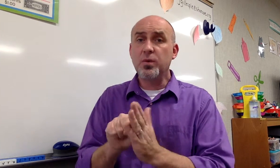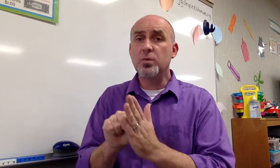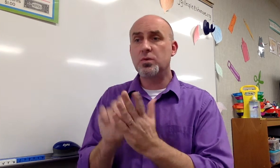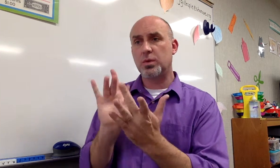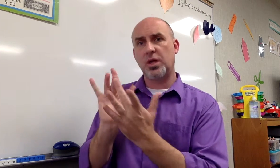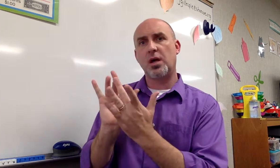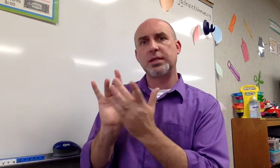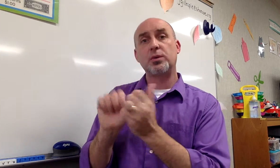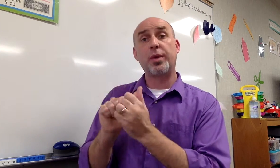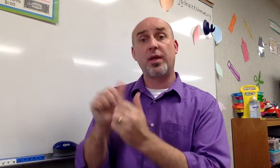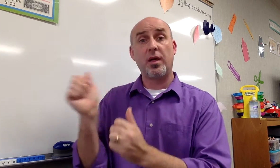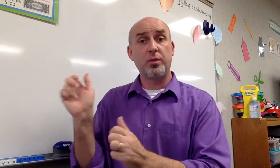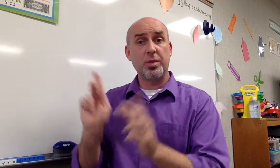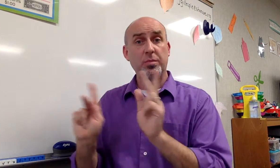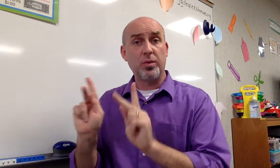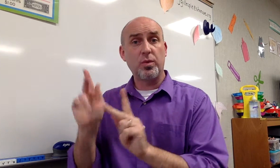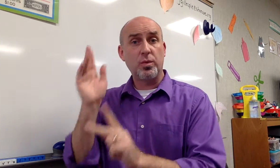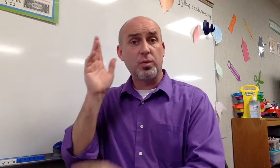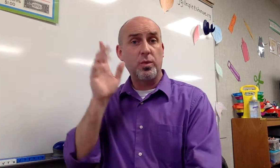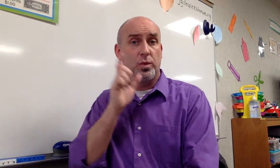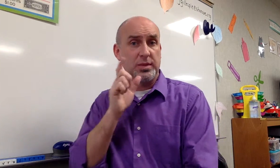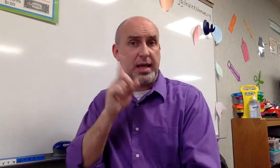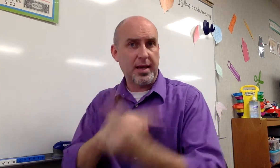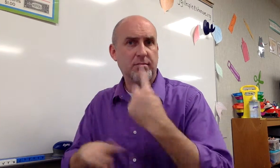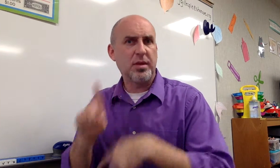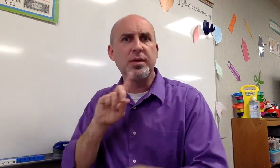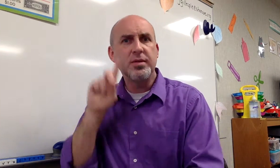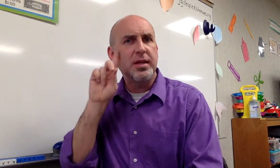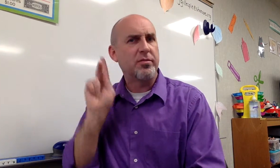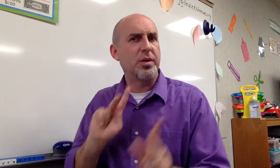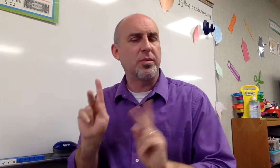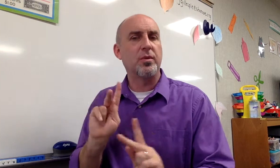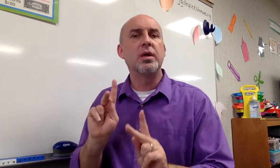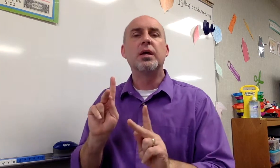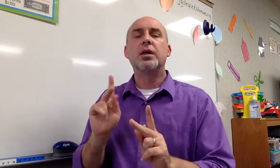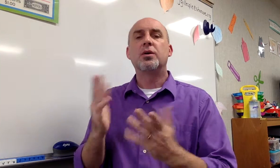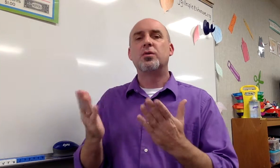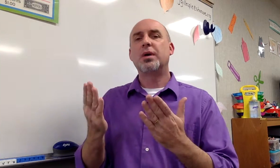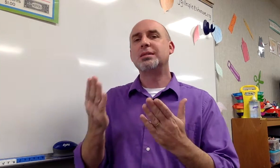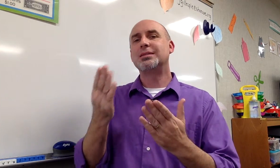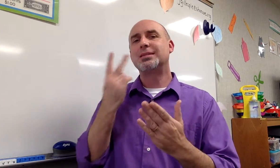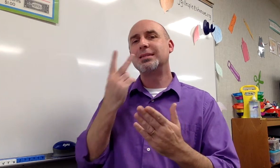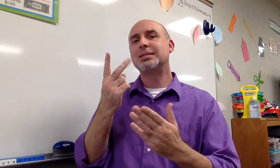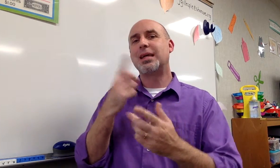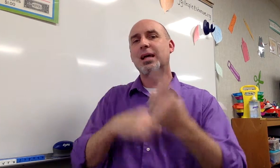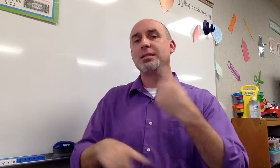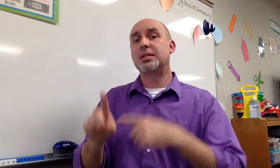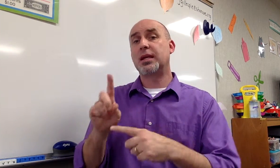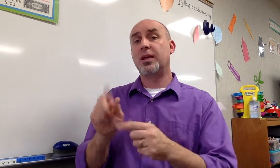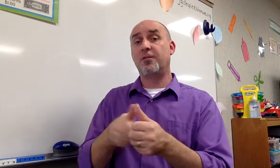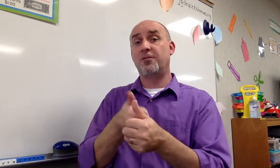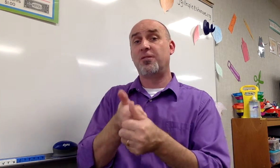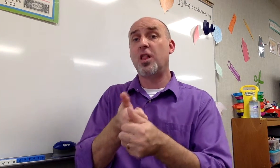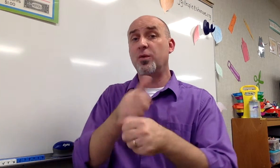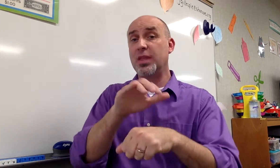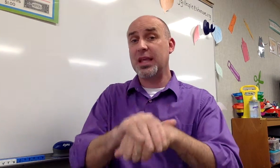videos or with contact with other people who sign, maybe even deaf people, you might see signs that kind of follow the